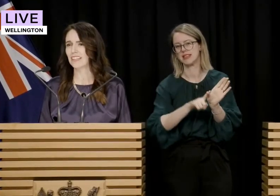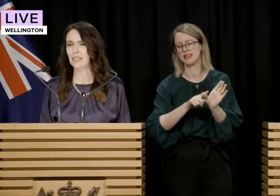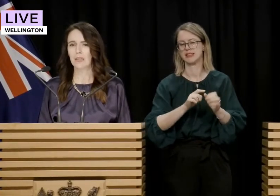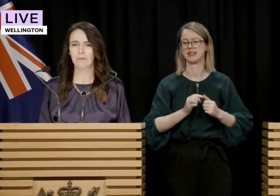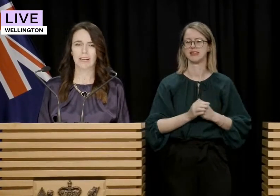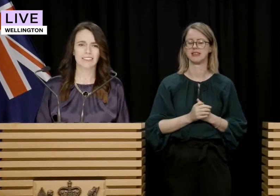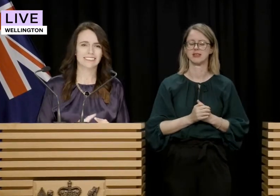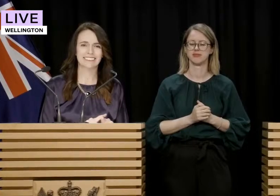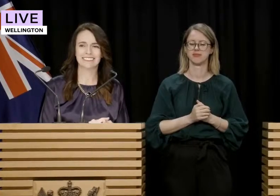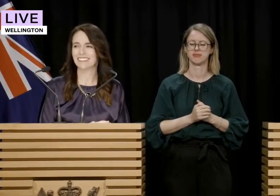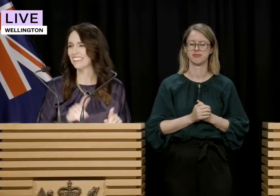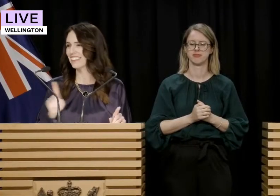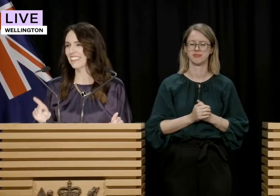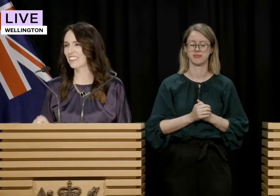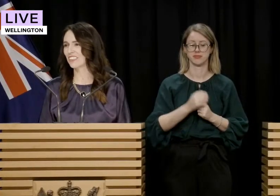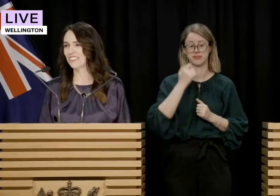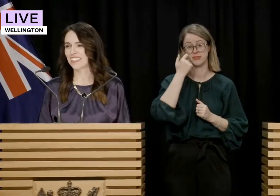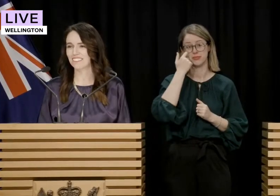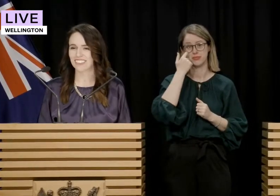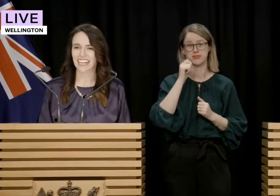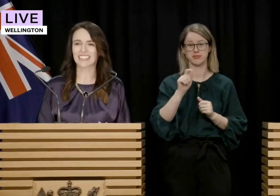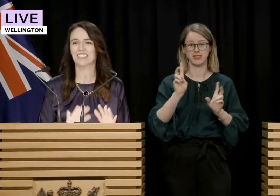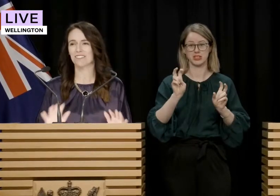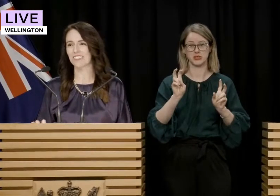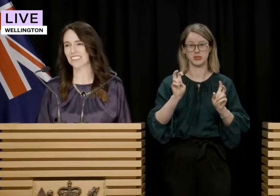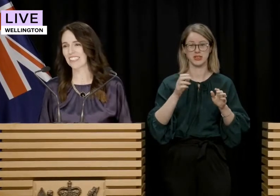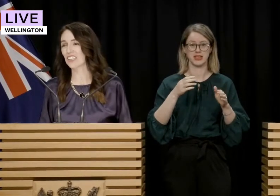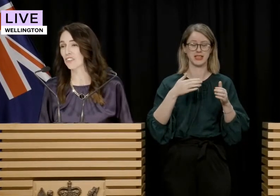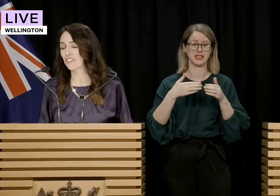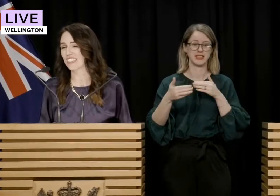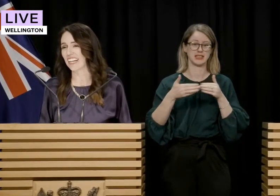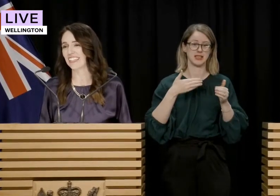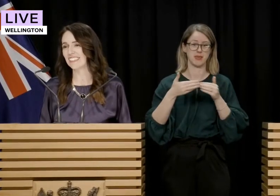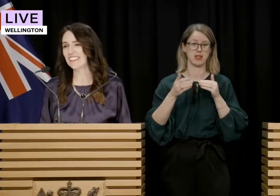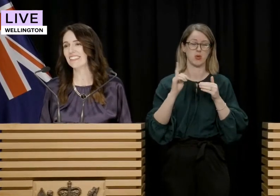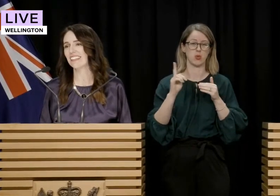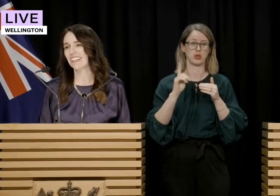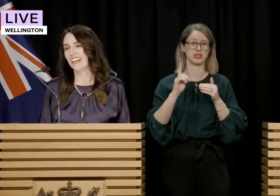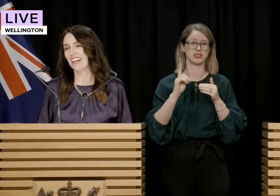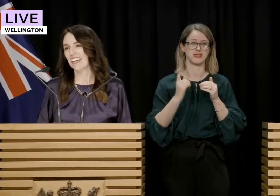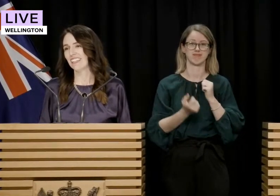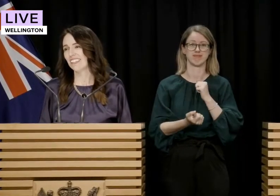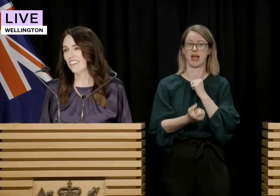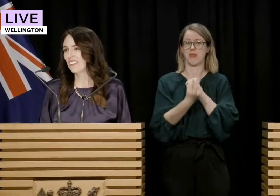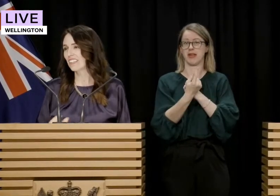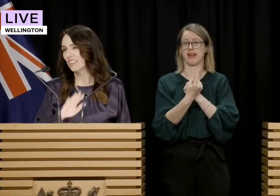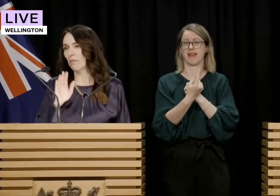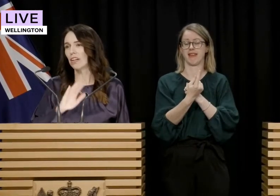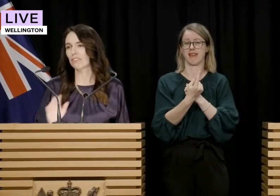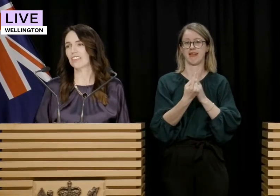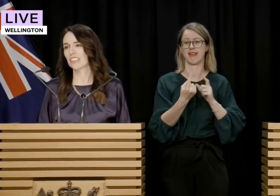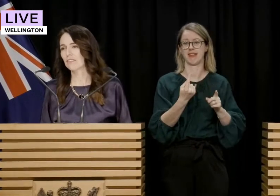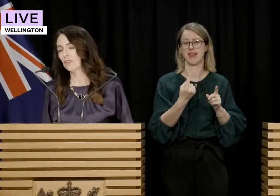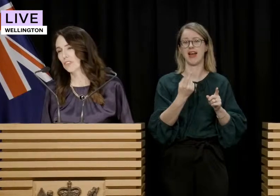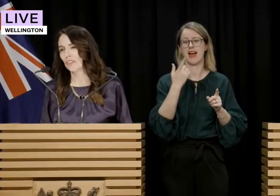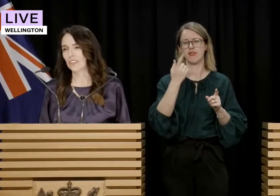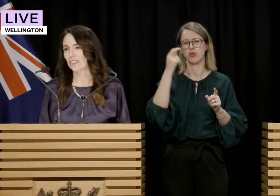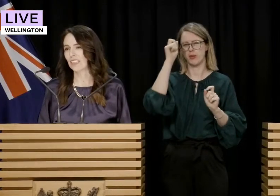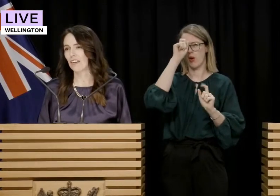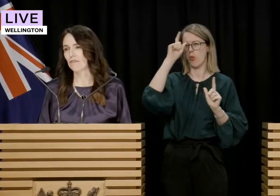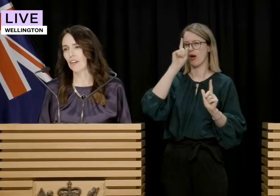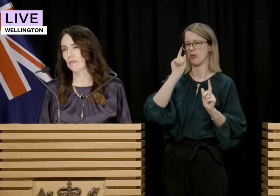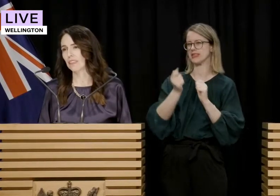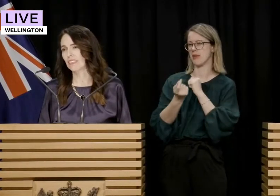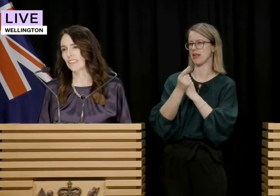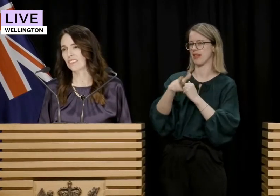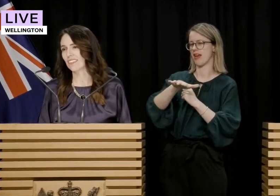it. But this is an issue that, regardless of what issue of the day is, there's a mindfulness of what's going on